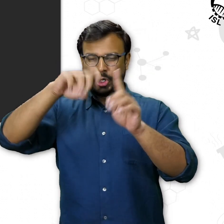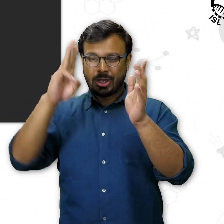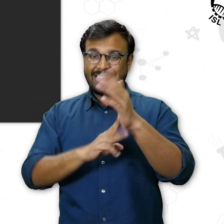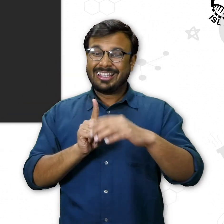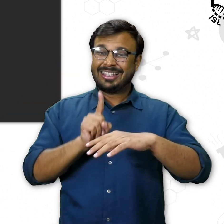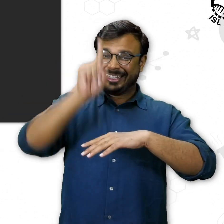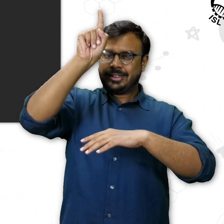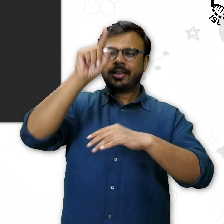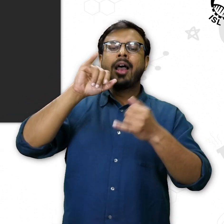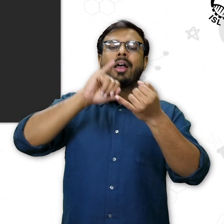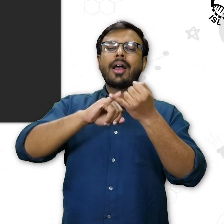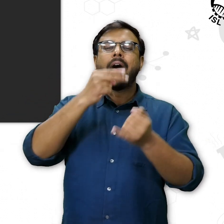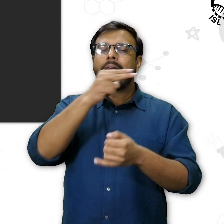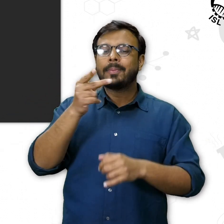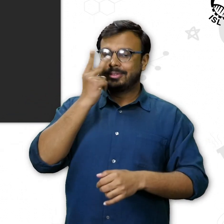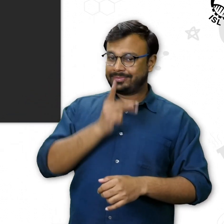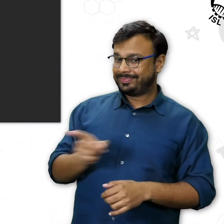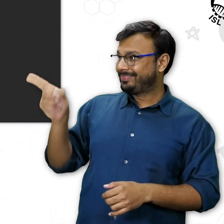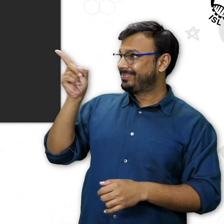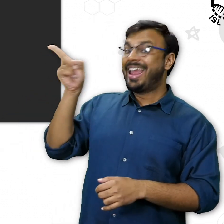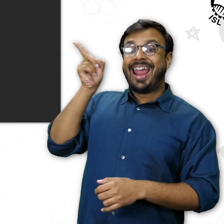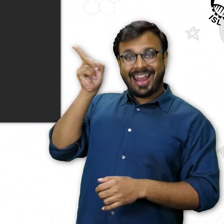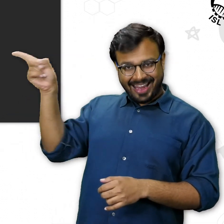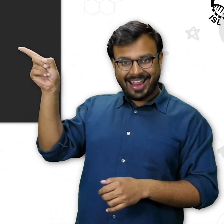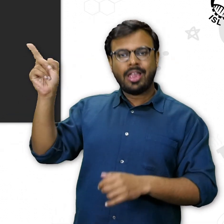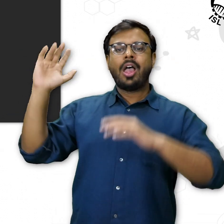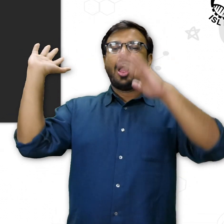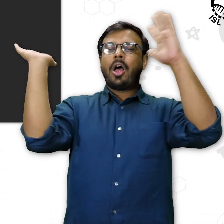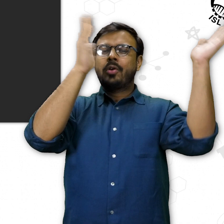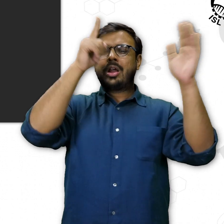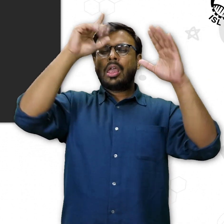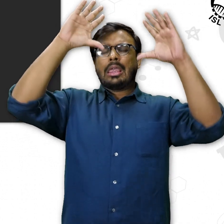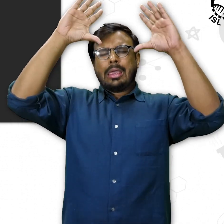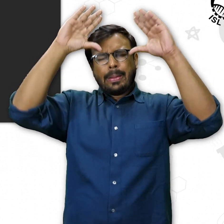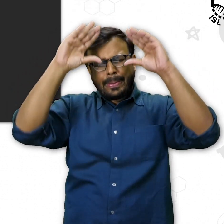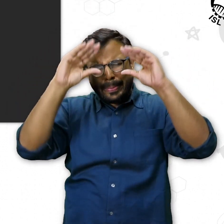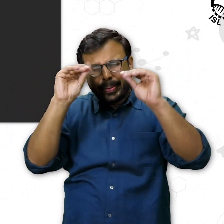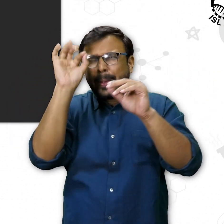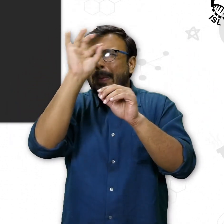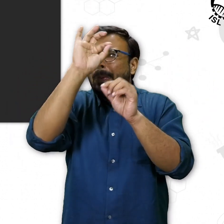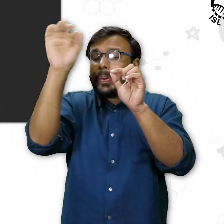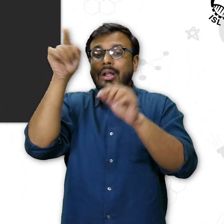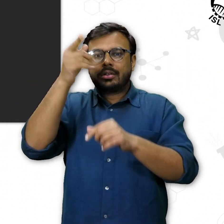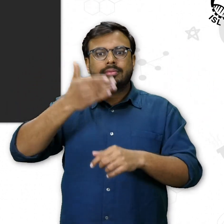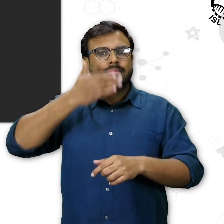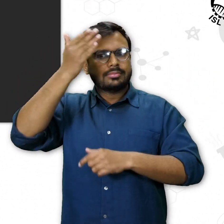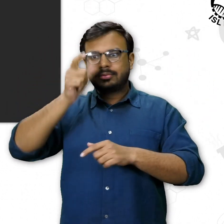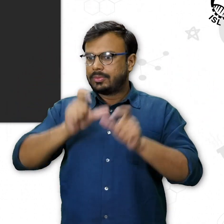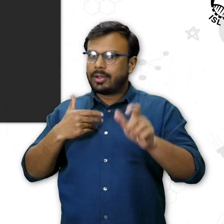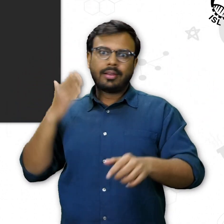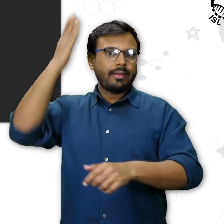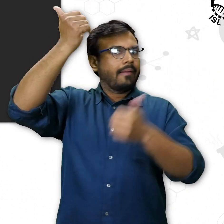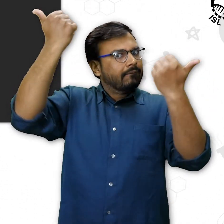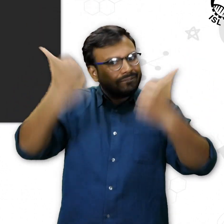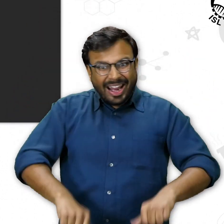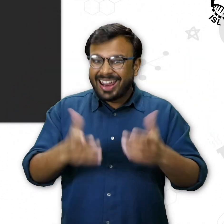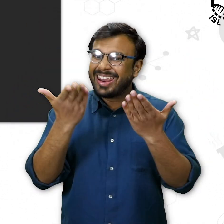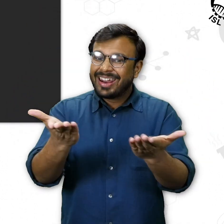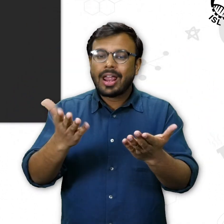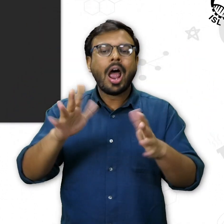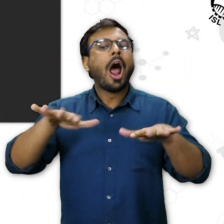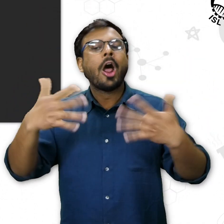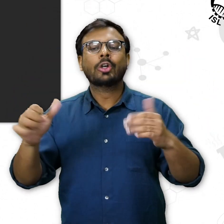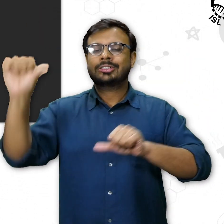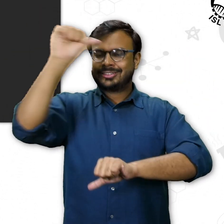40 kilometers above the Earth's surface. This region is called the stratosphere. Here air is thin and we humans